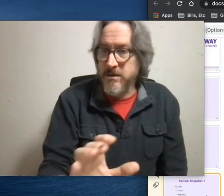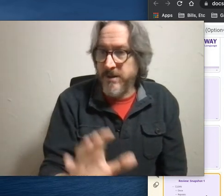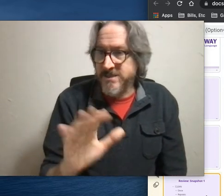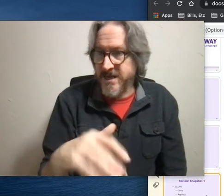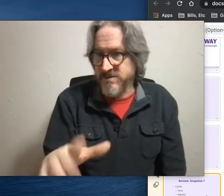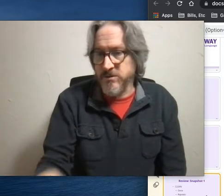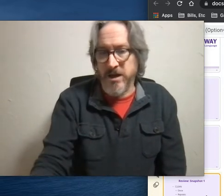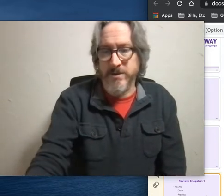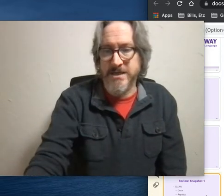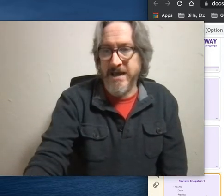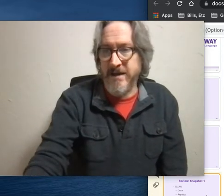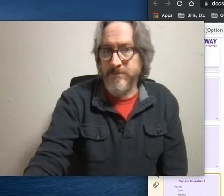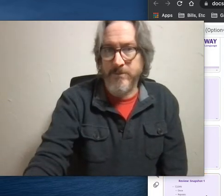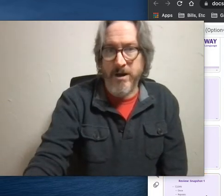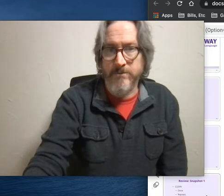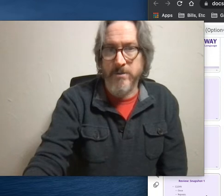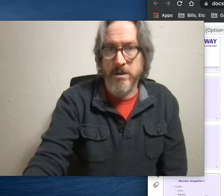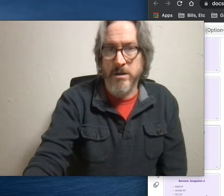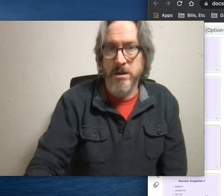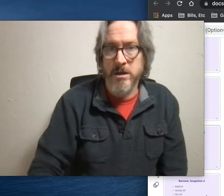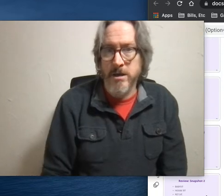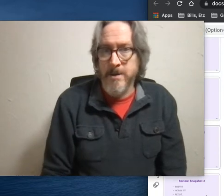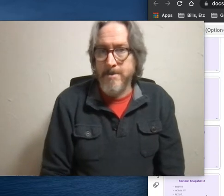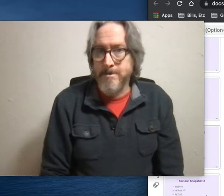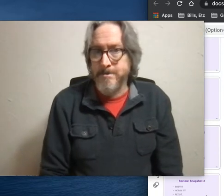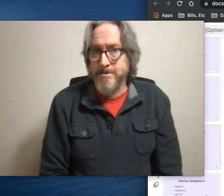Then babysit habits. Okay, we did that. All right.